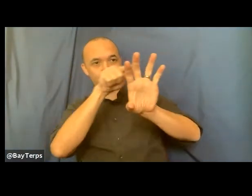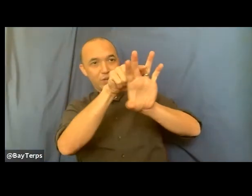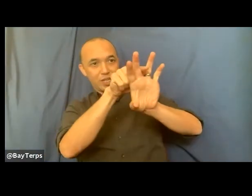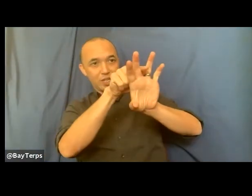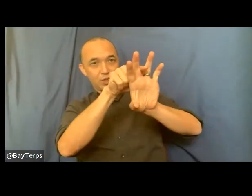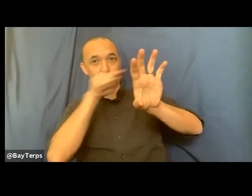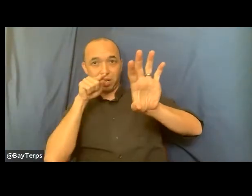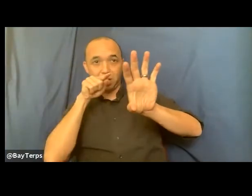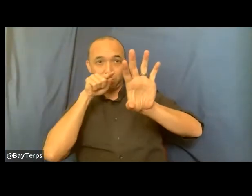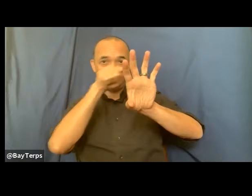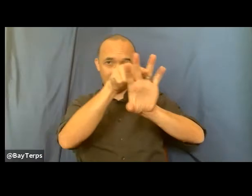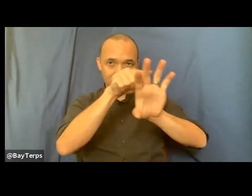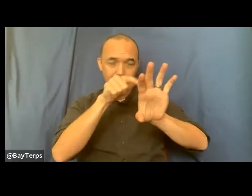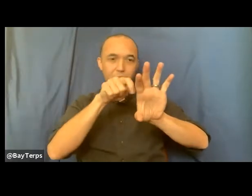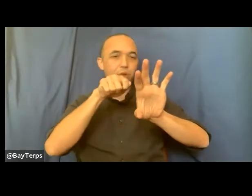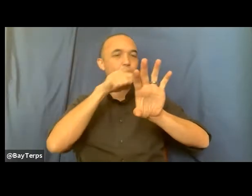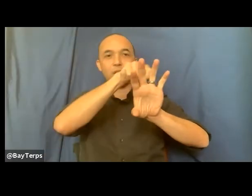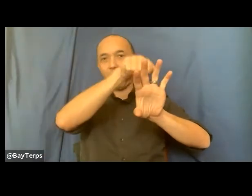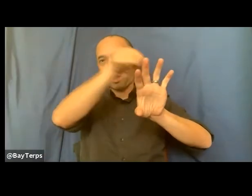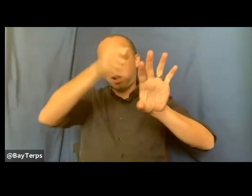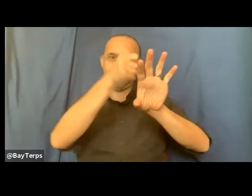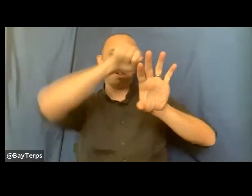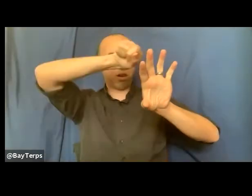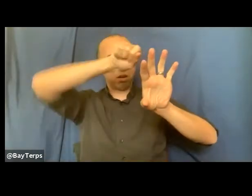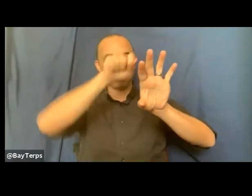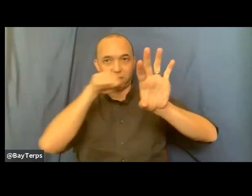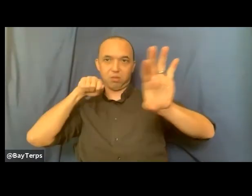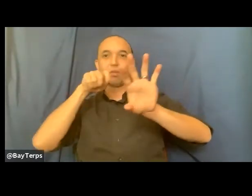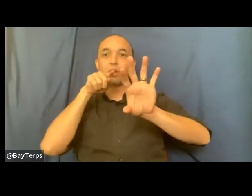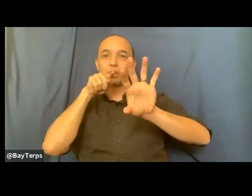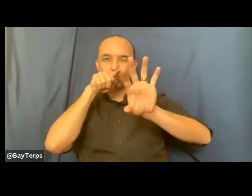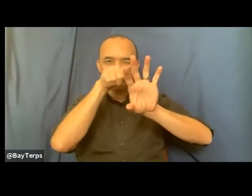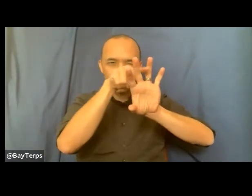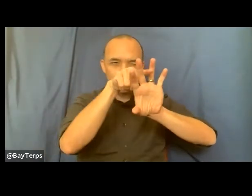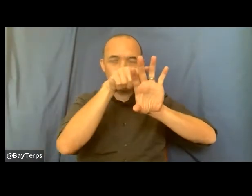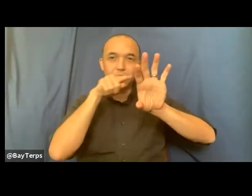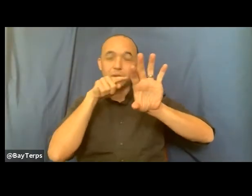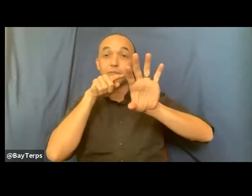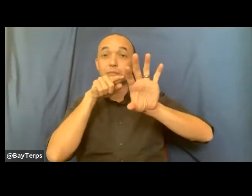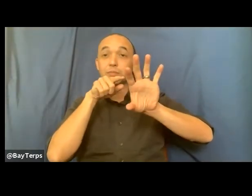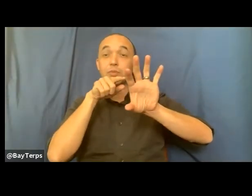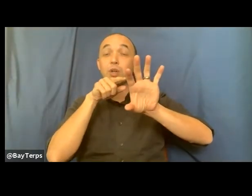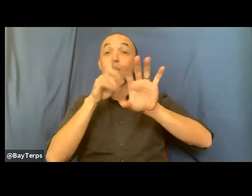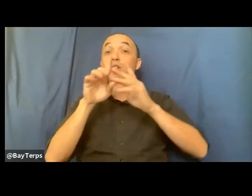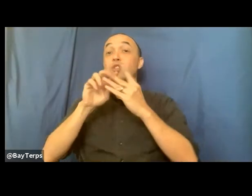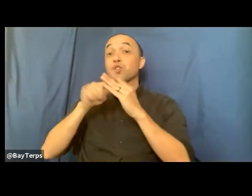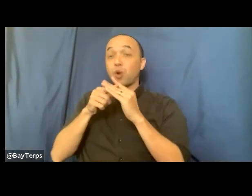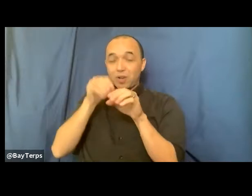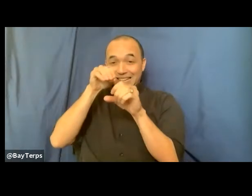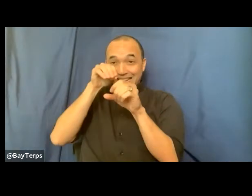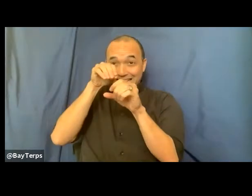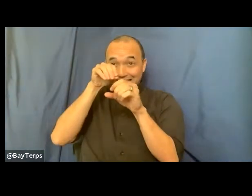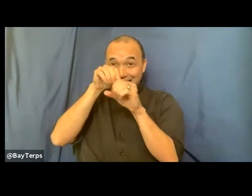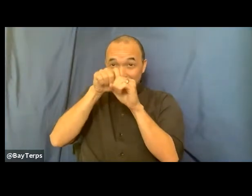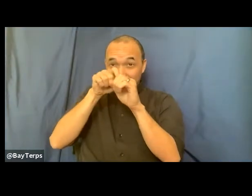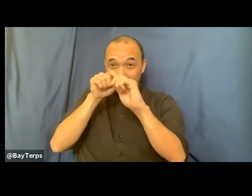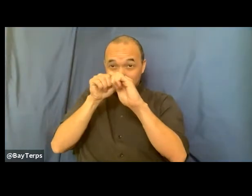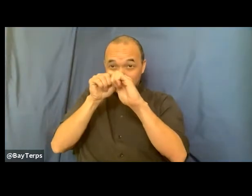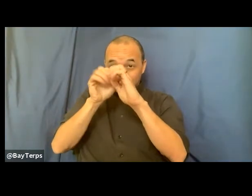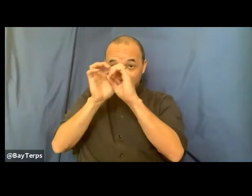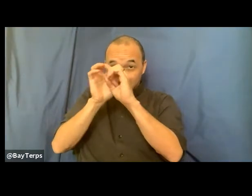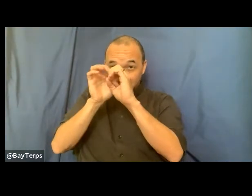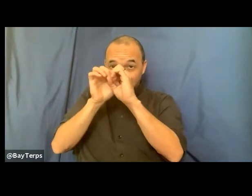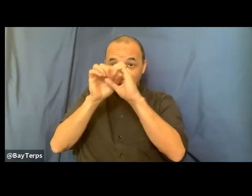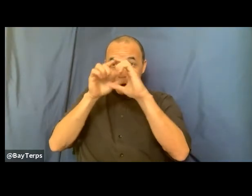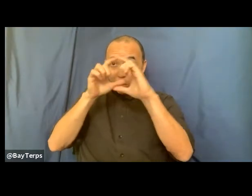area. And the way that you want to work is always the inner details, then the outer details, and typically